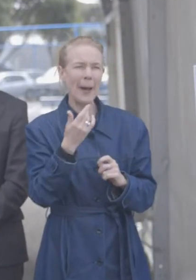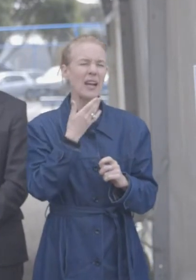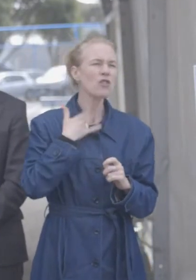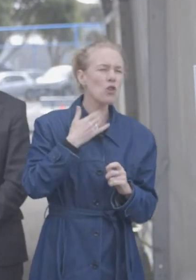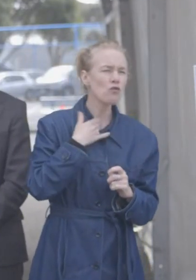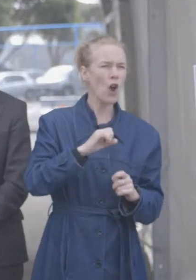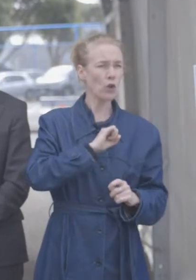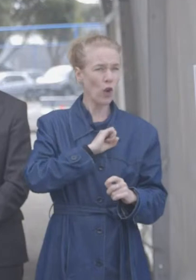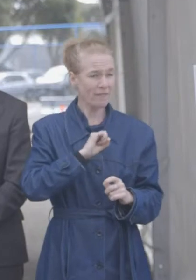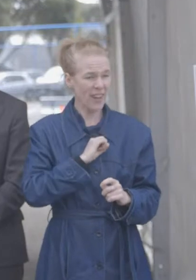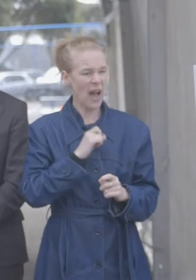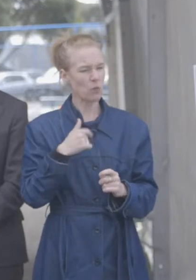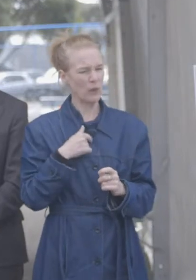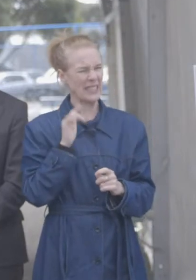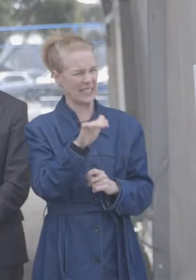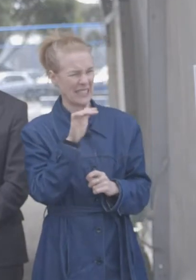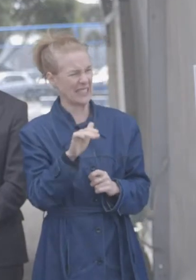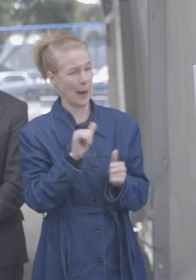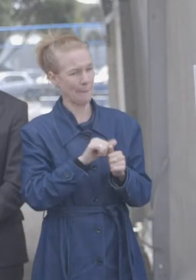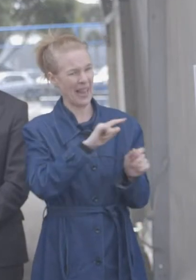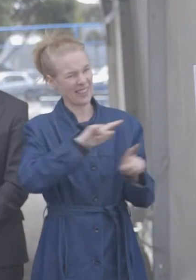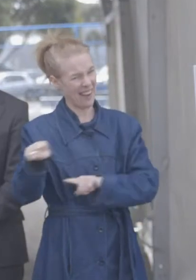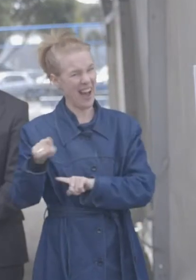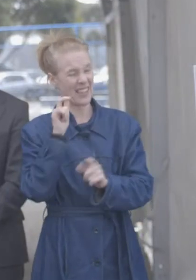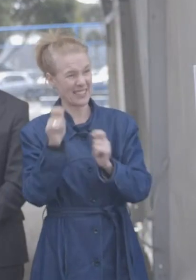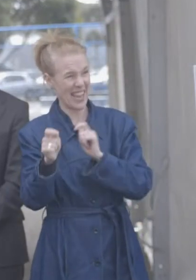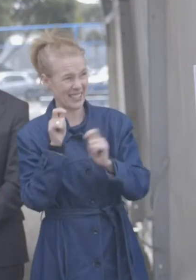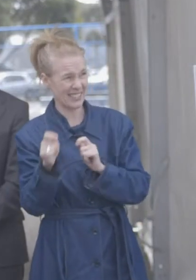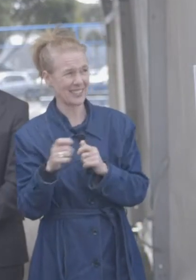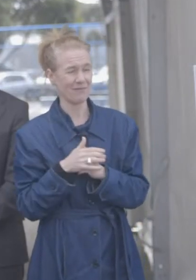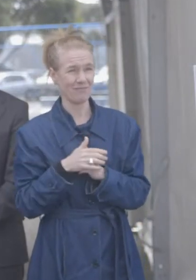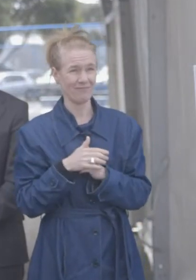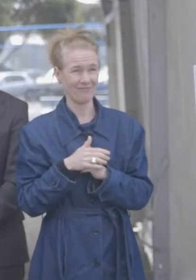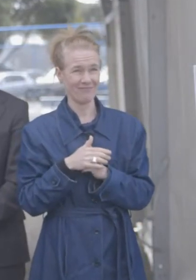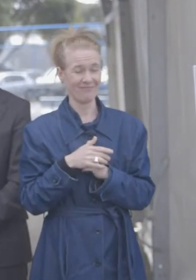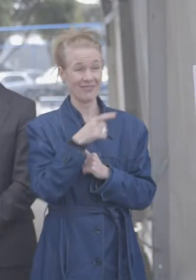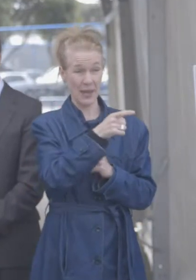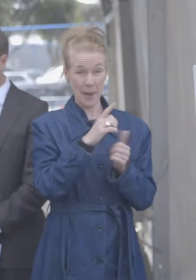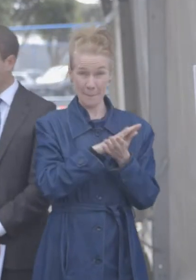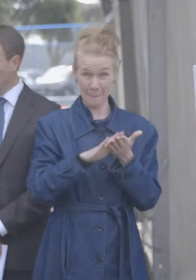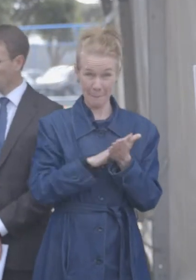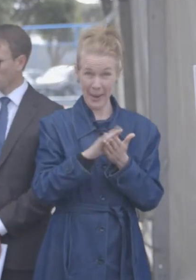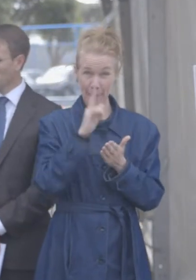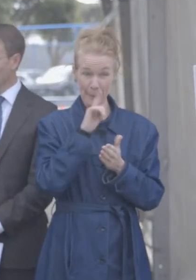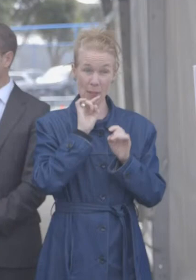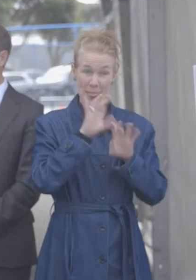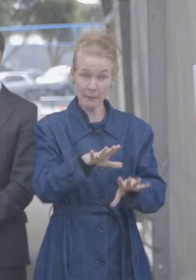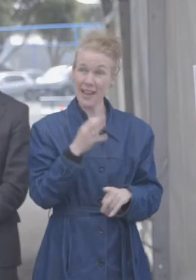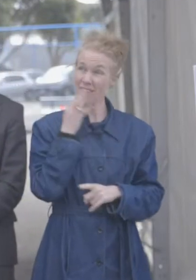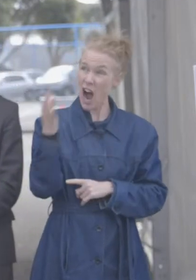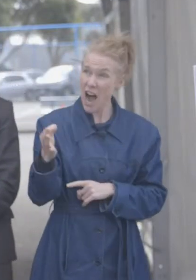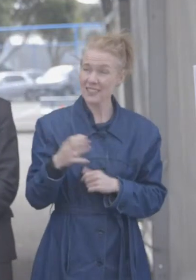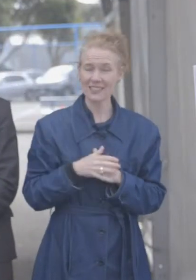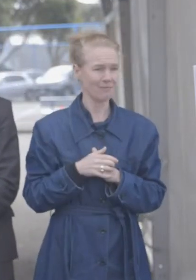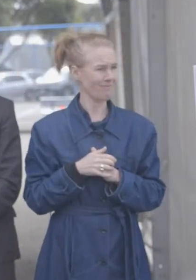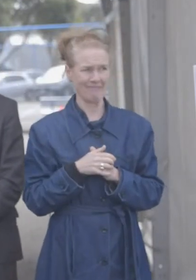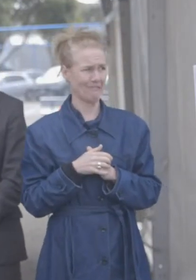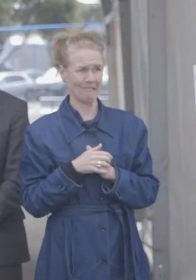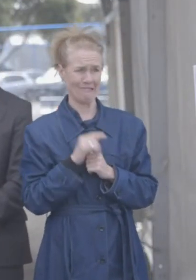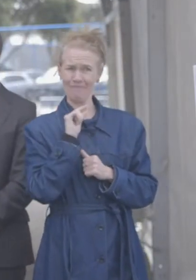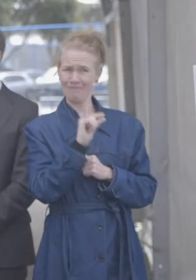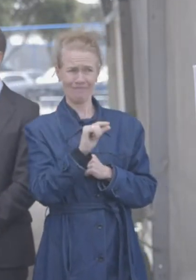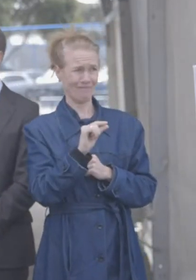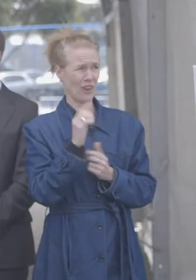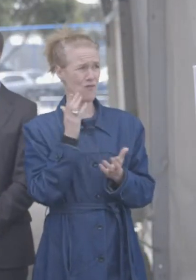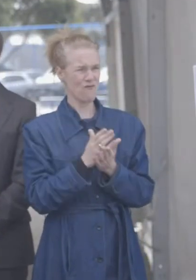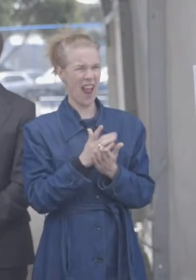being publicly given? No, I think like a lot of people, we're back to normal, aren't we? And we're doing normal